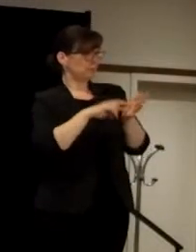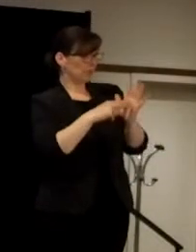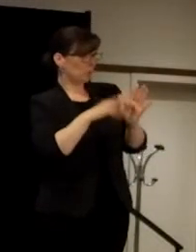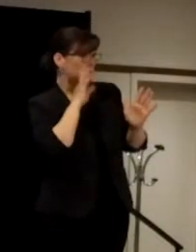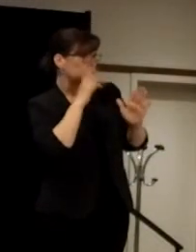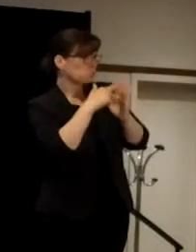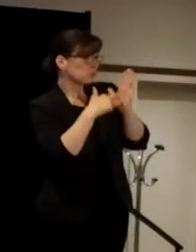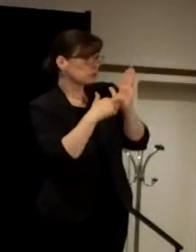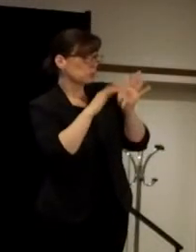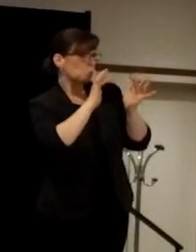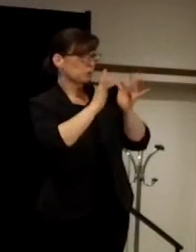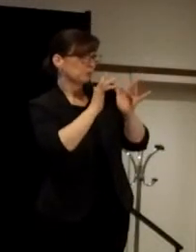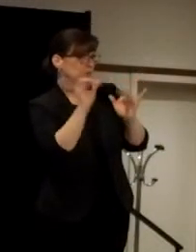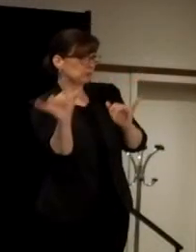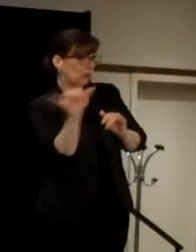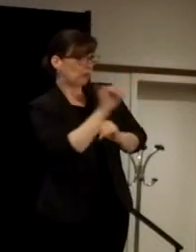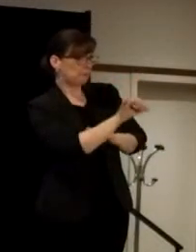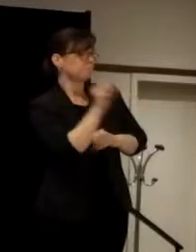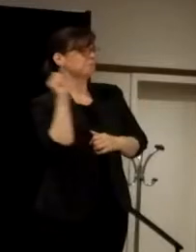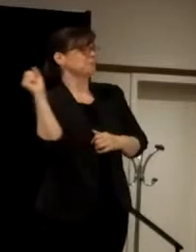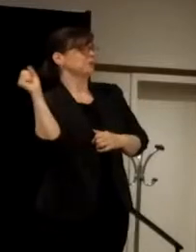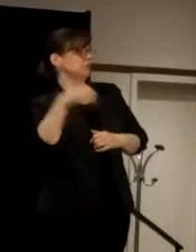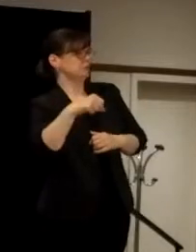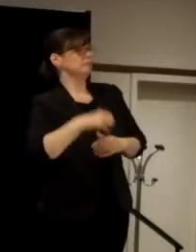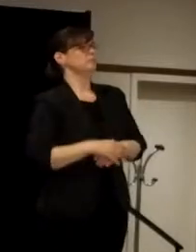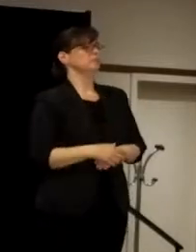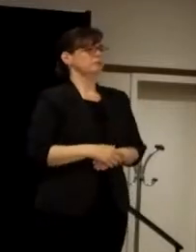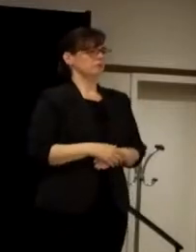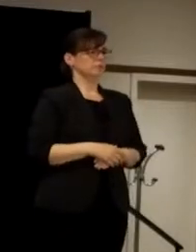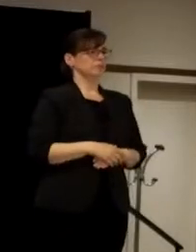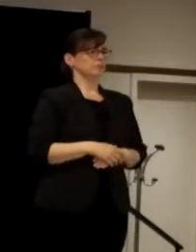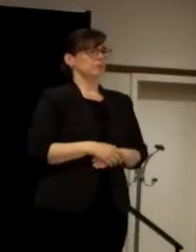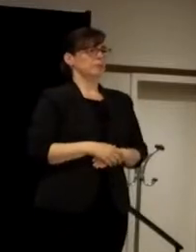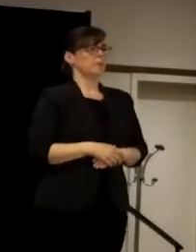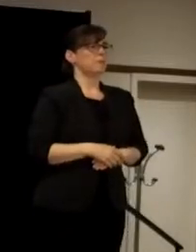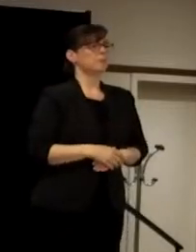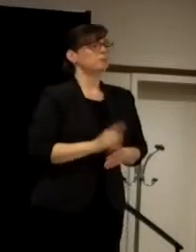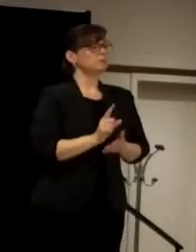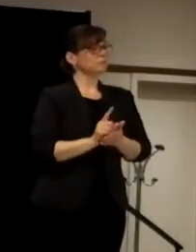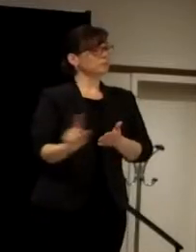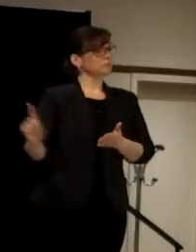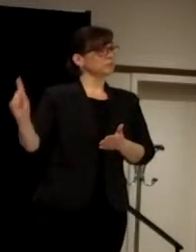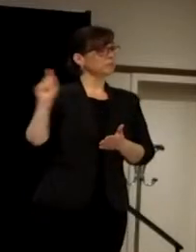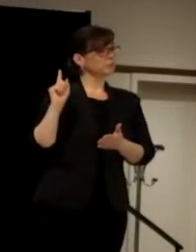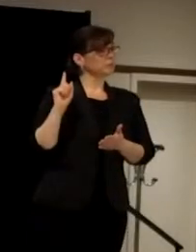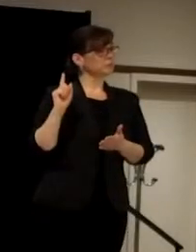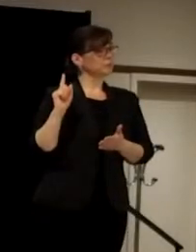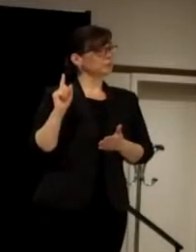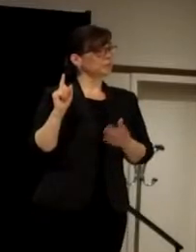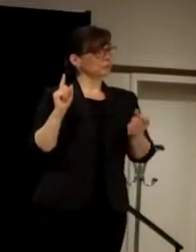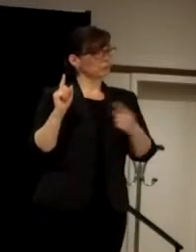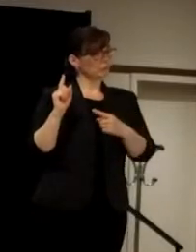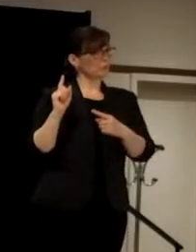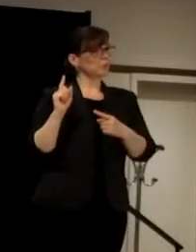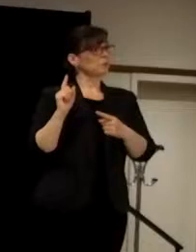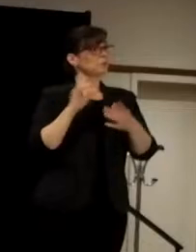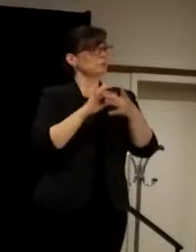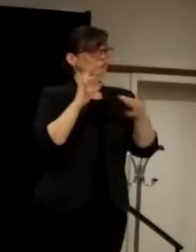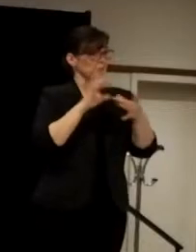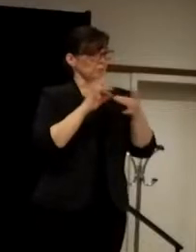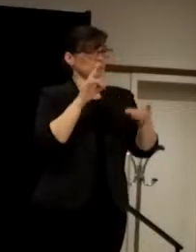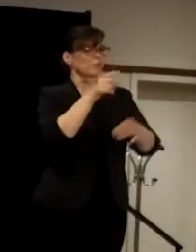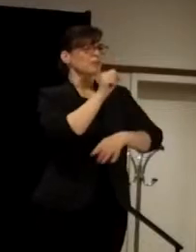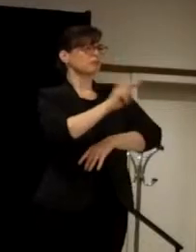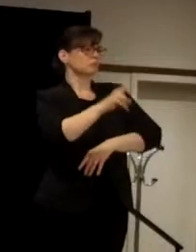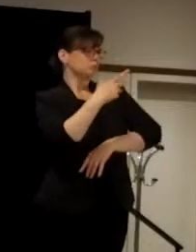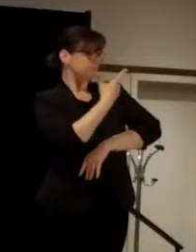Regarding the vaccine, you mentioned last week that Syracuse University did a mass vaccination clinic, and Syracuse University is also